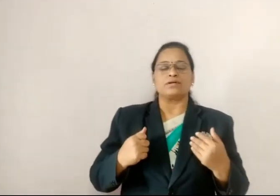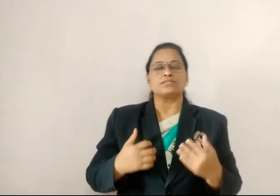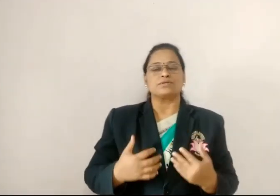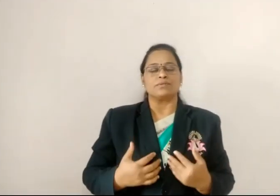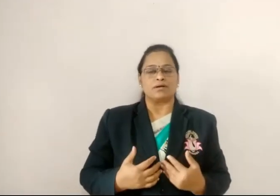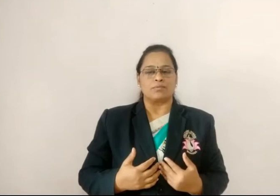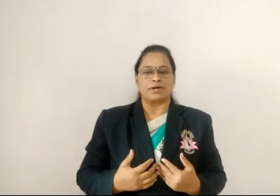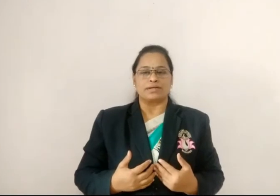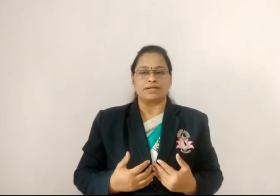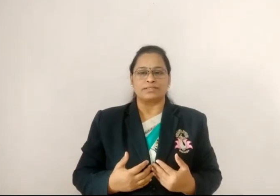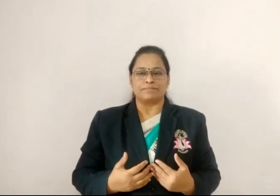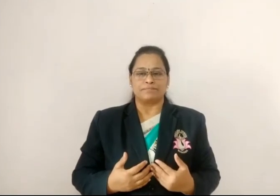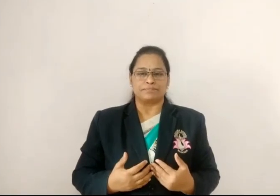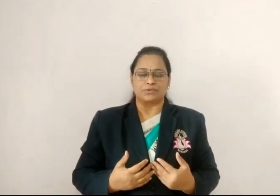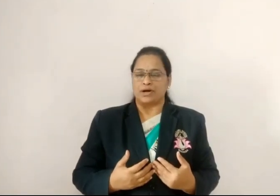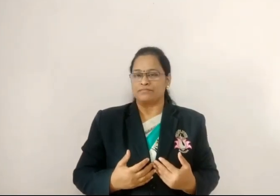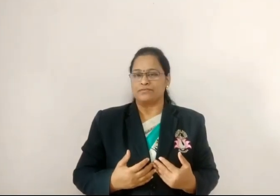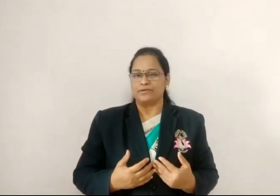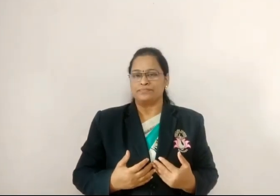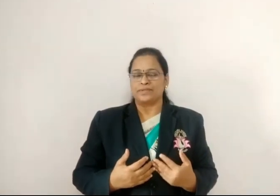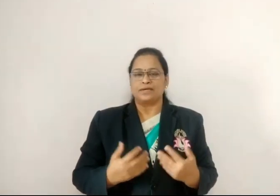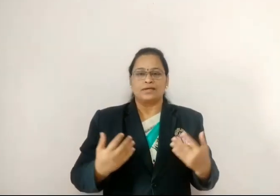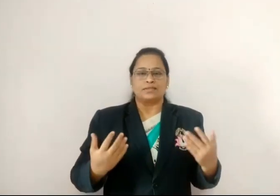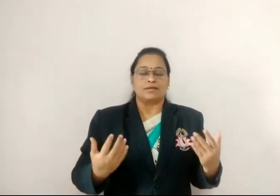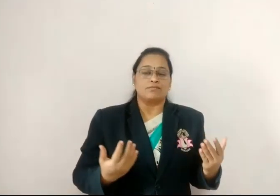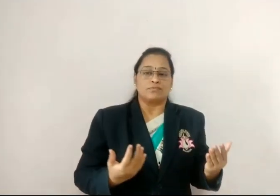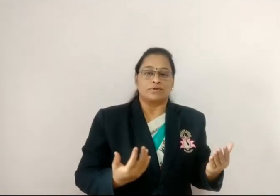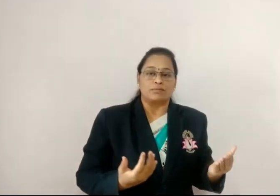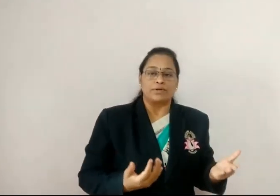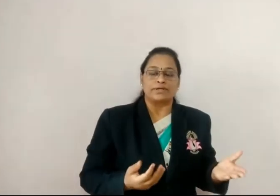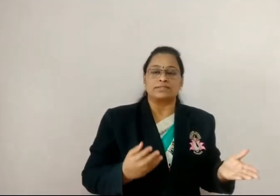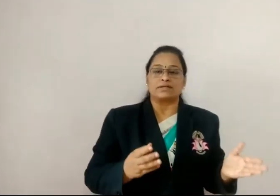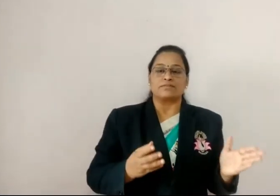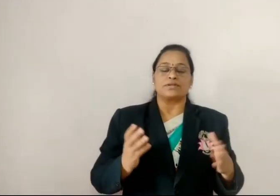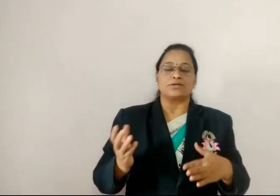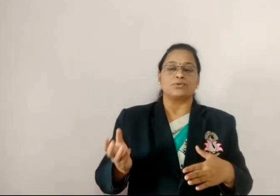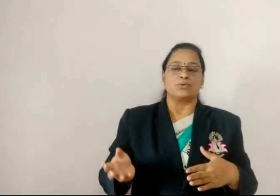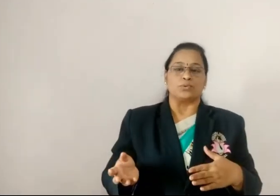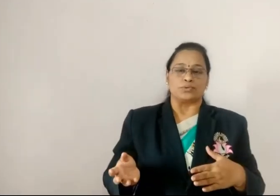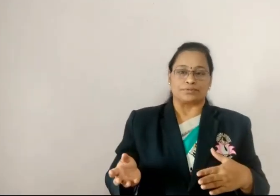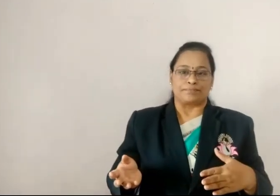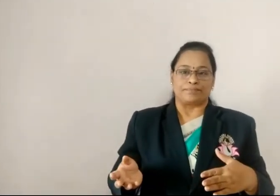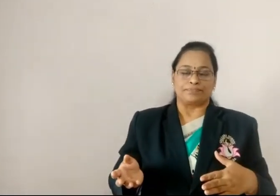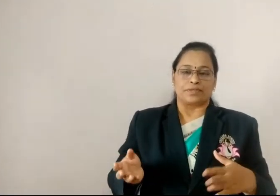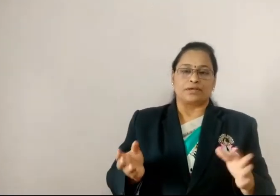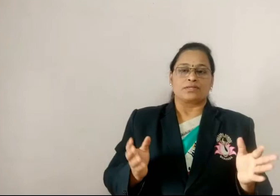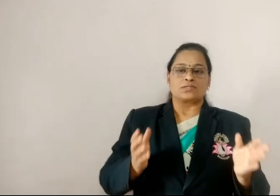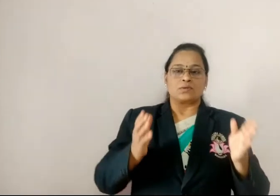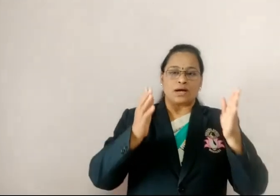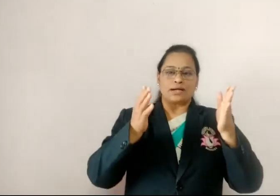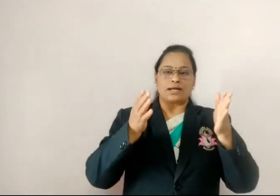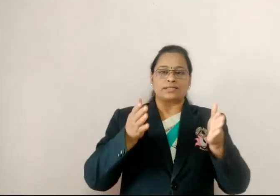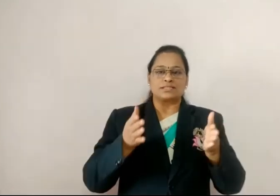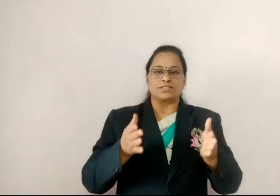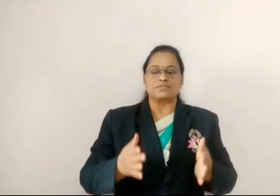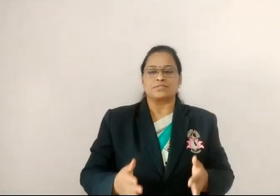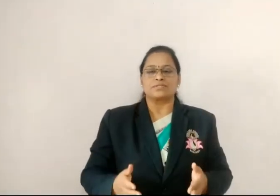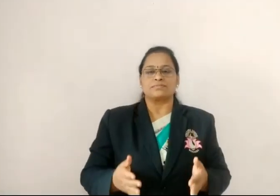We consume carbohydrates through our food. Then carbohydrates are converted to glucose. So our digestive system